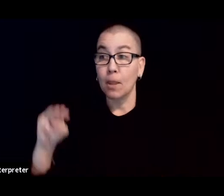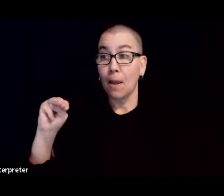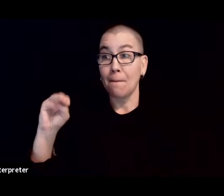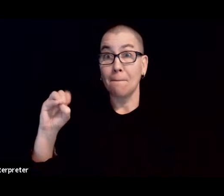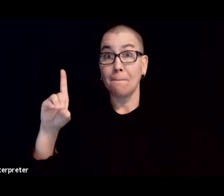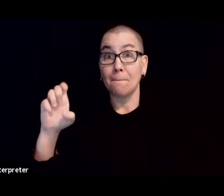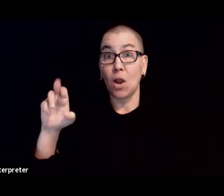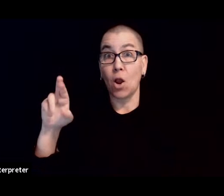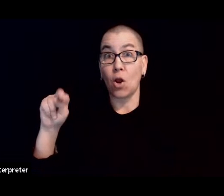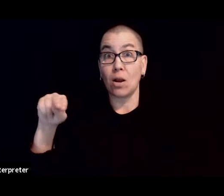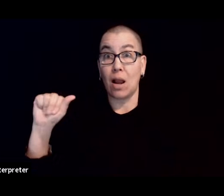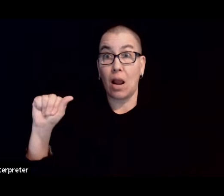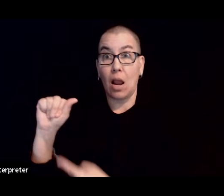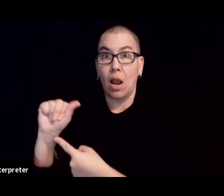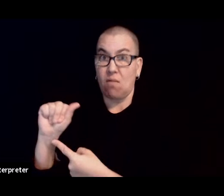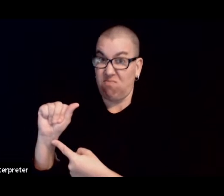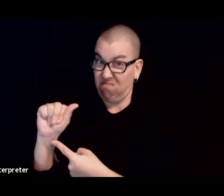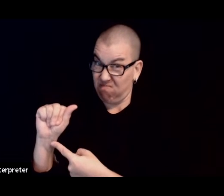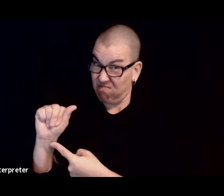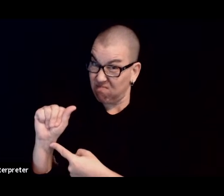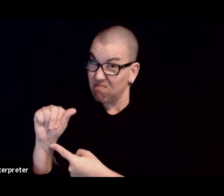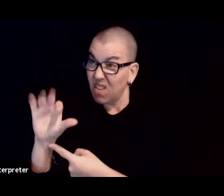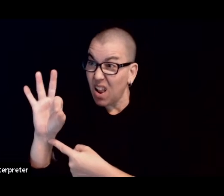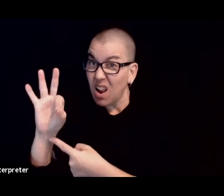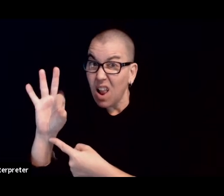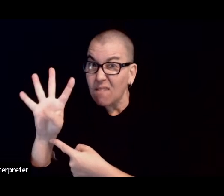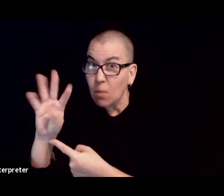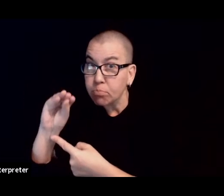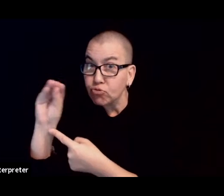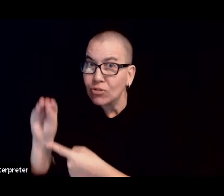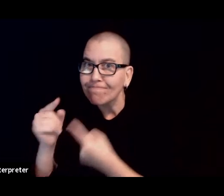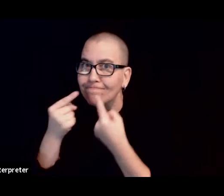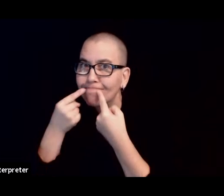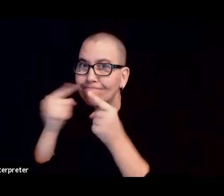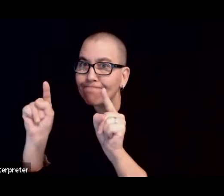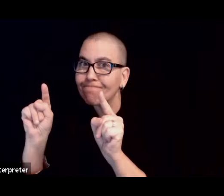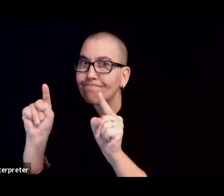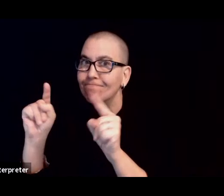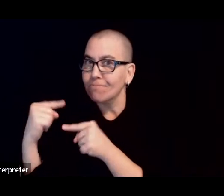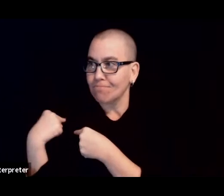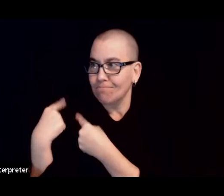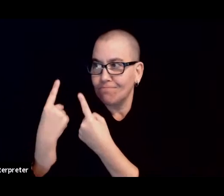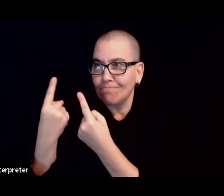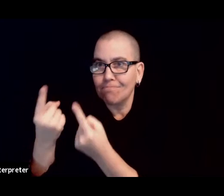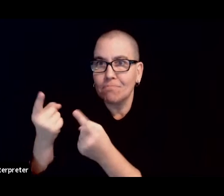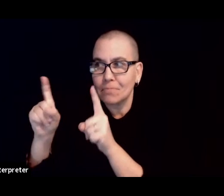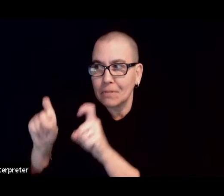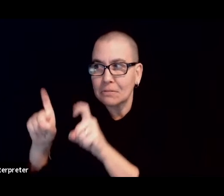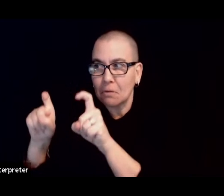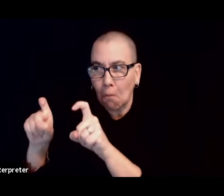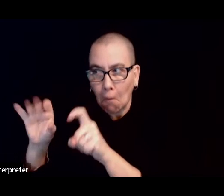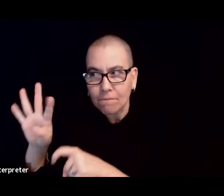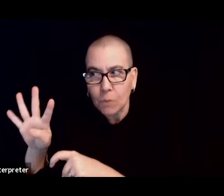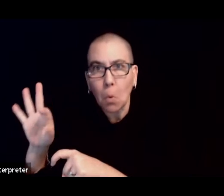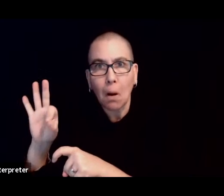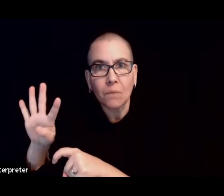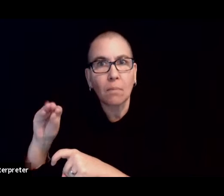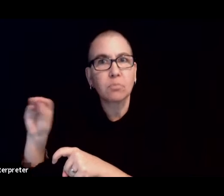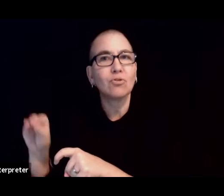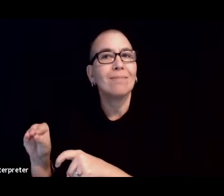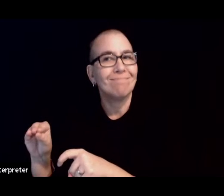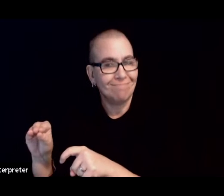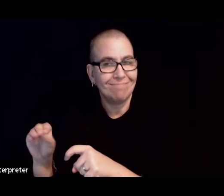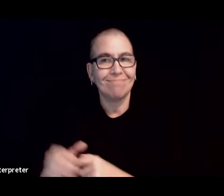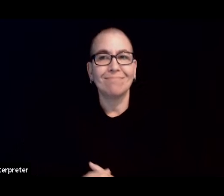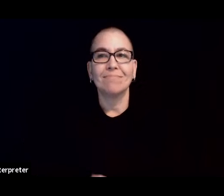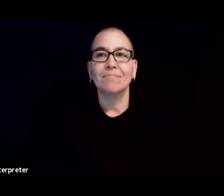remarkable 94% effective in preventing COVID-19 illness. The ACIP recommendations, as I